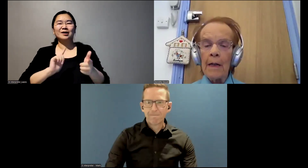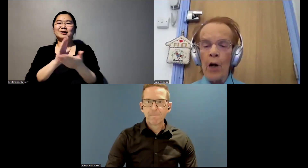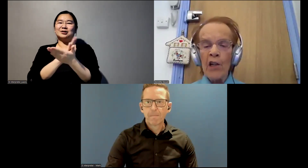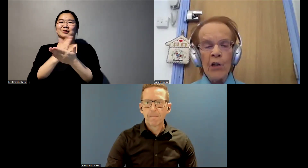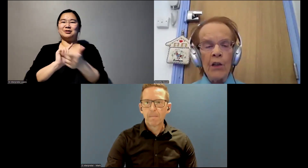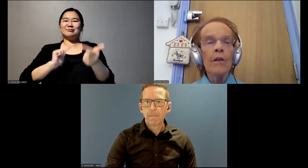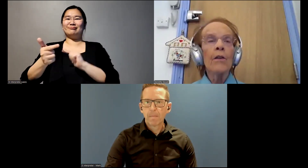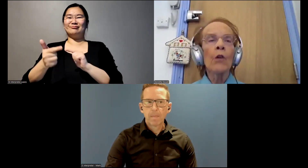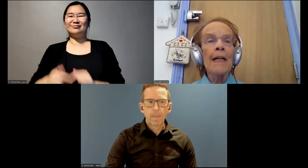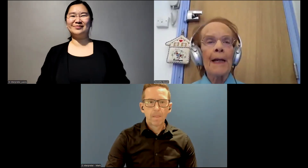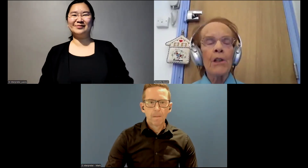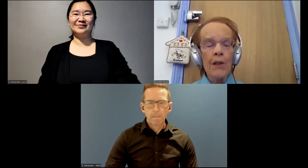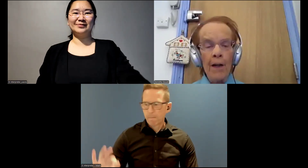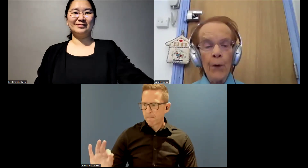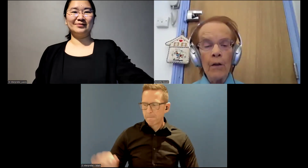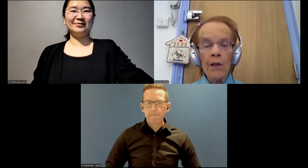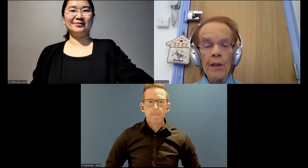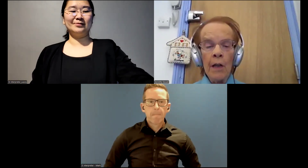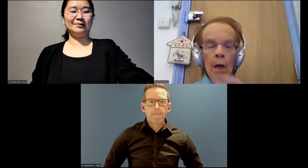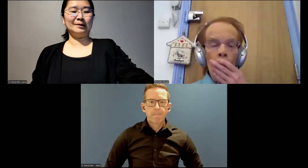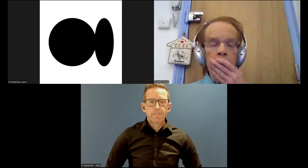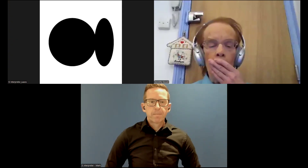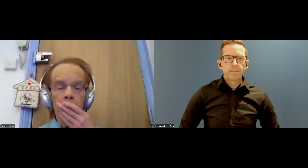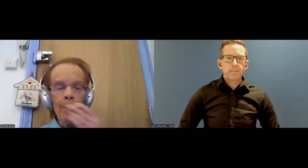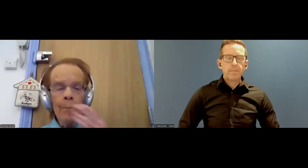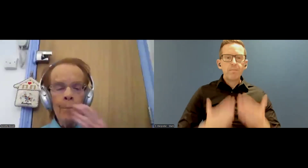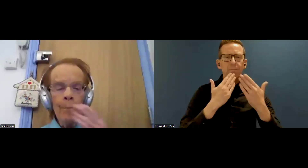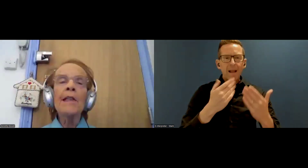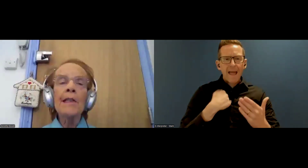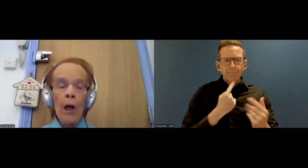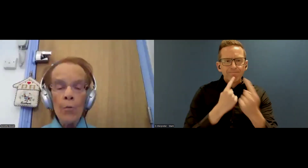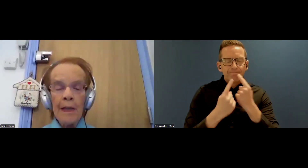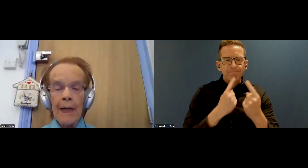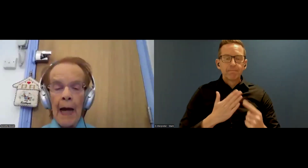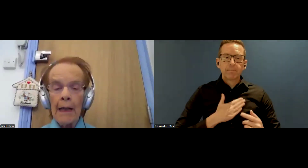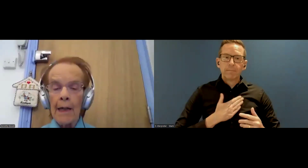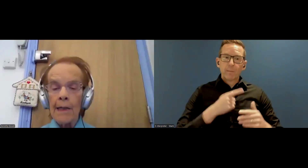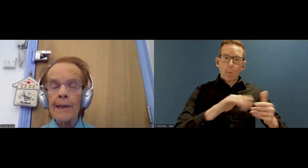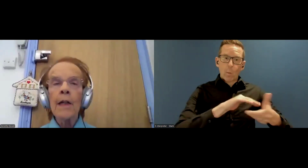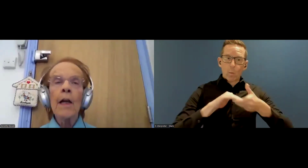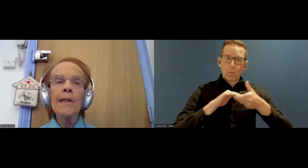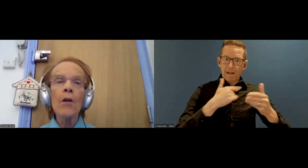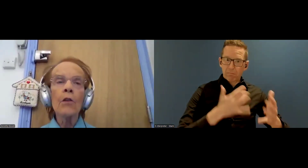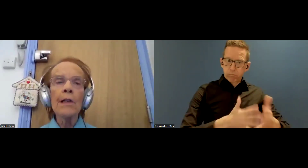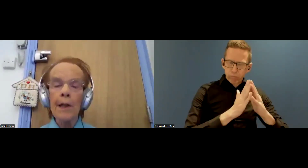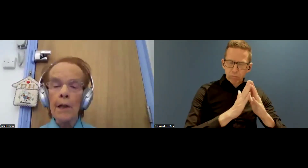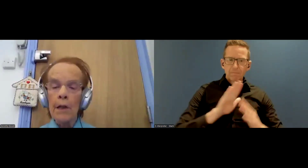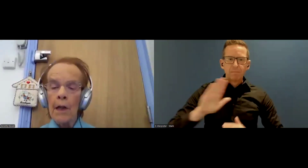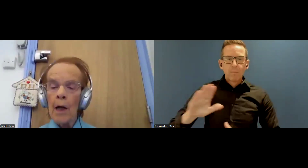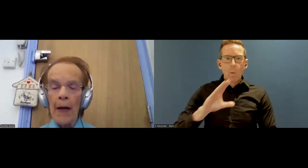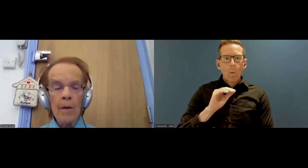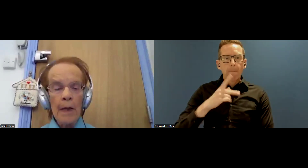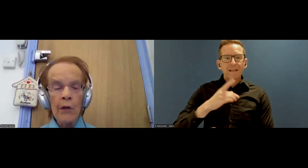why Liberation, the organisation that I founded, and its OPD allies are so